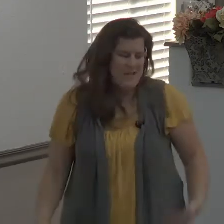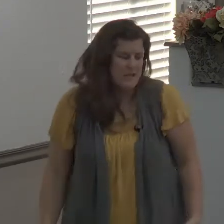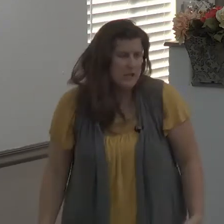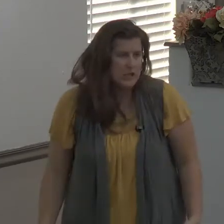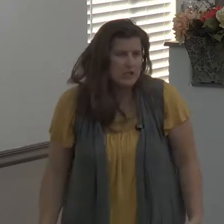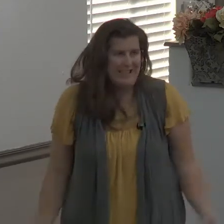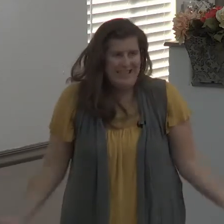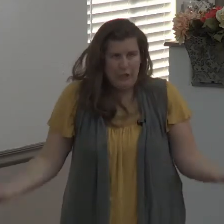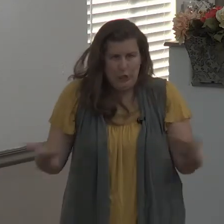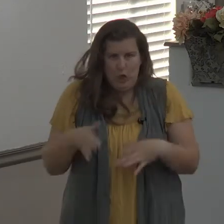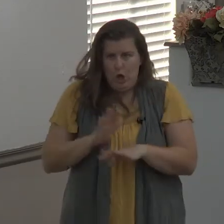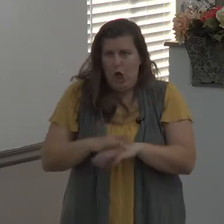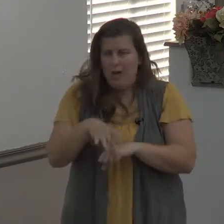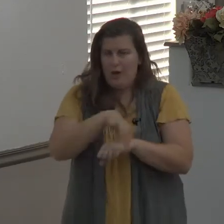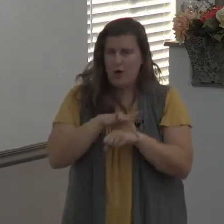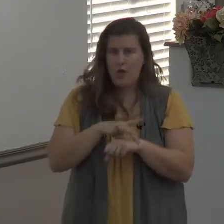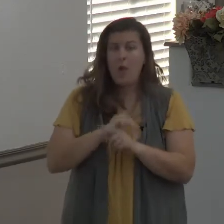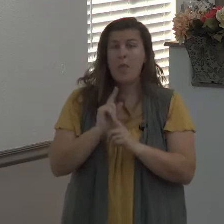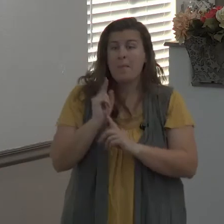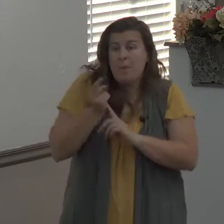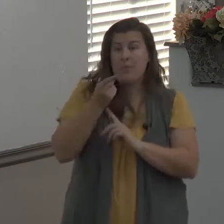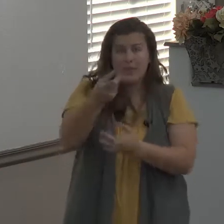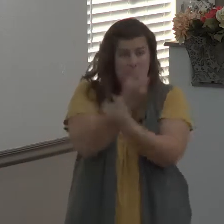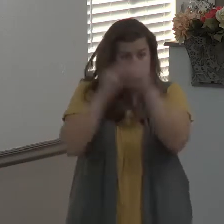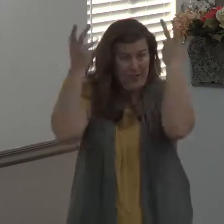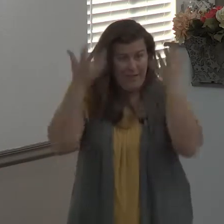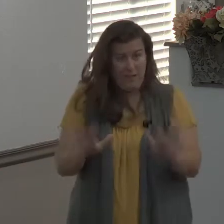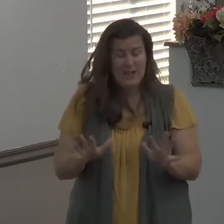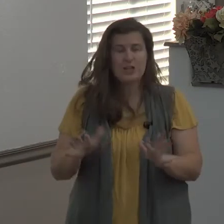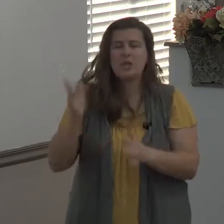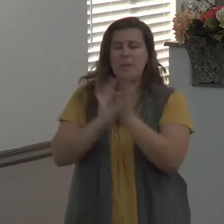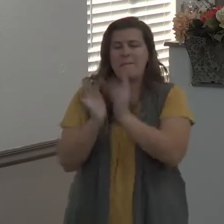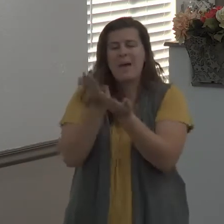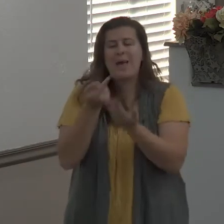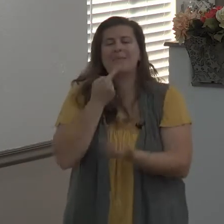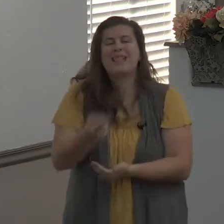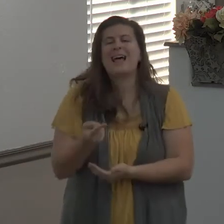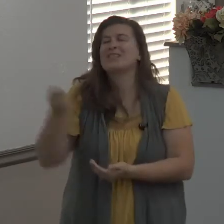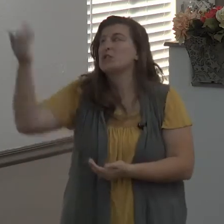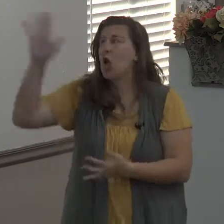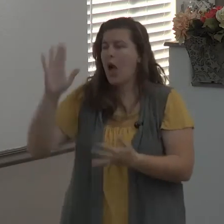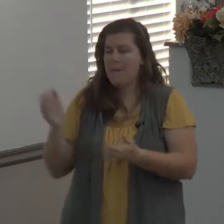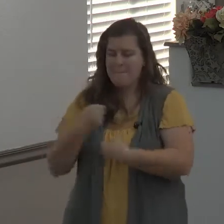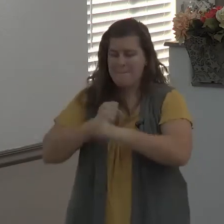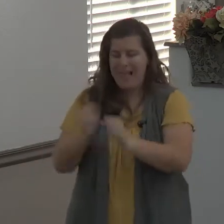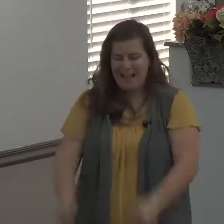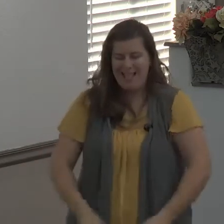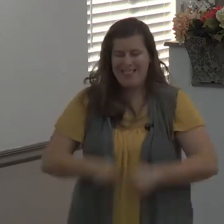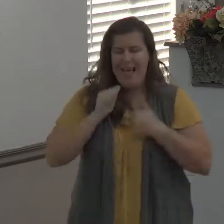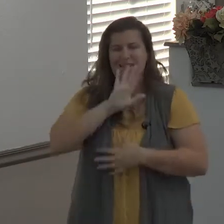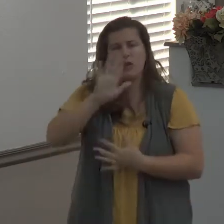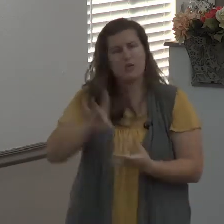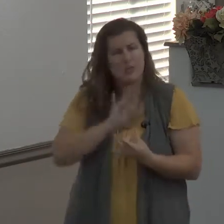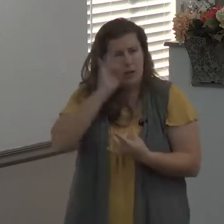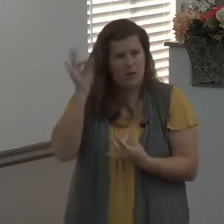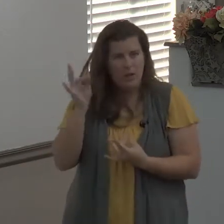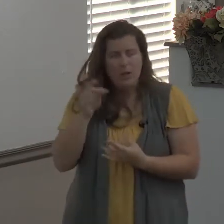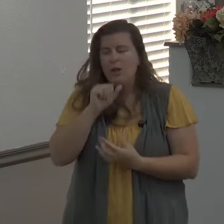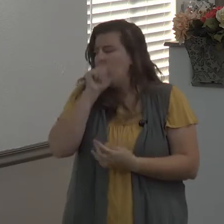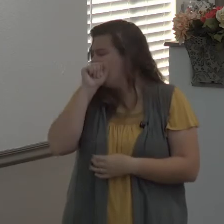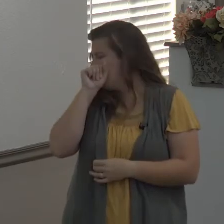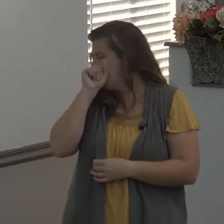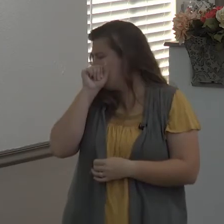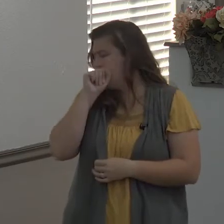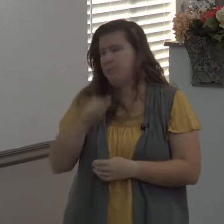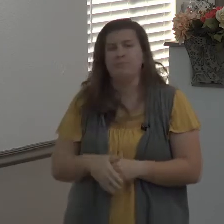It's the spirit realm. You and I are physical beings. And the moment that you were saved,